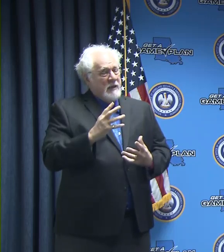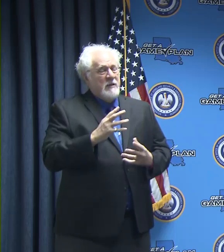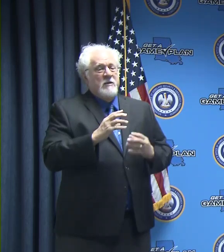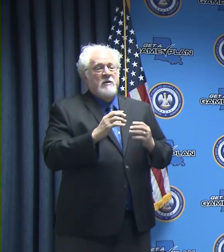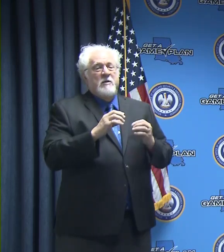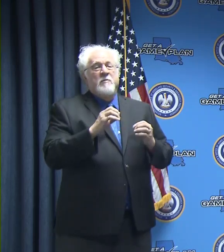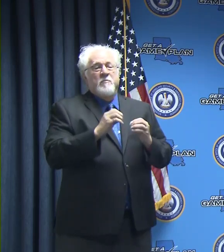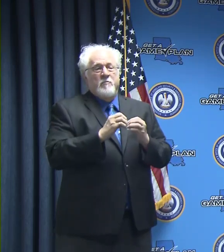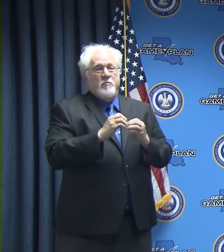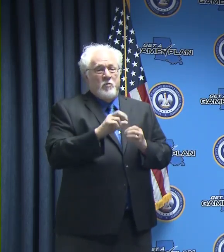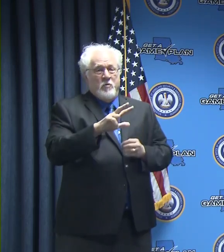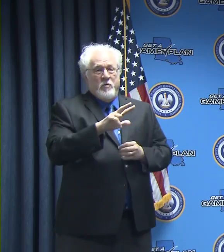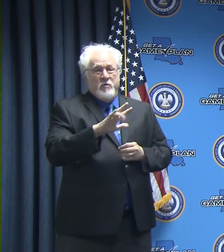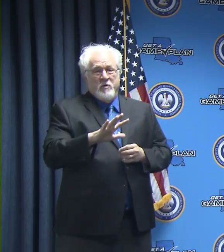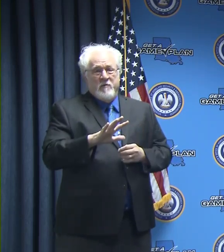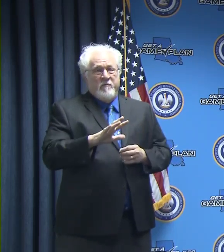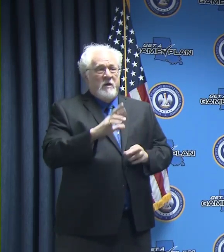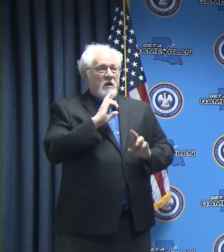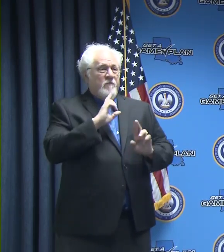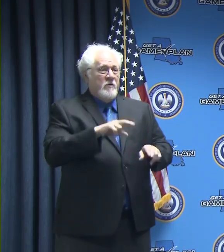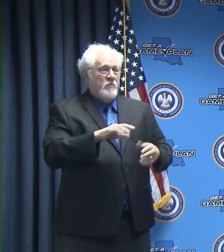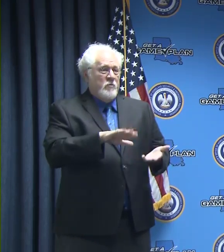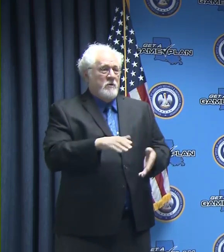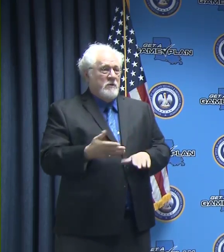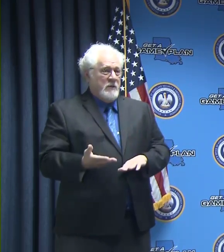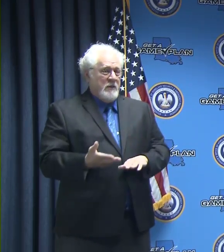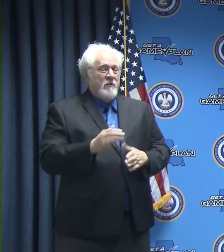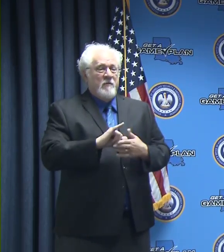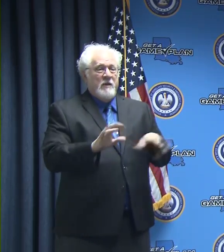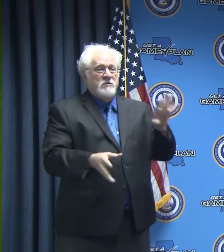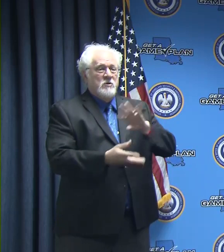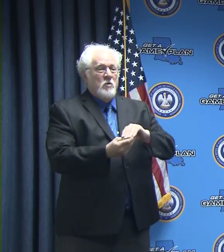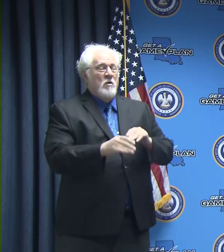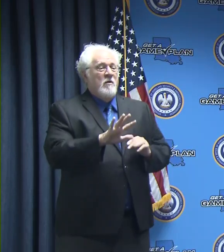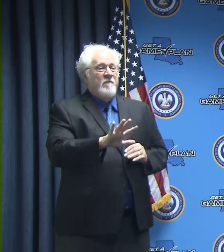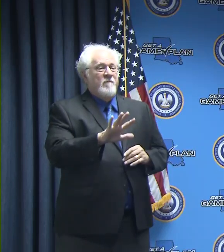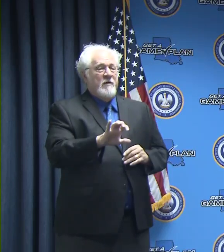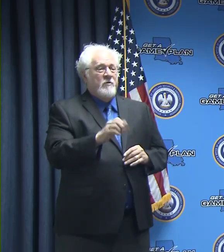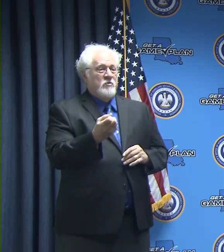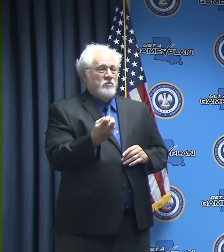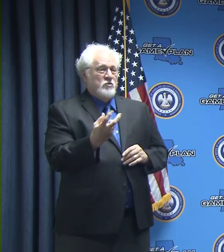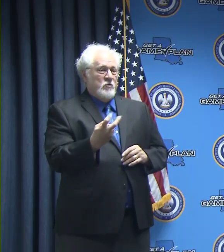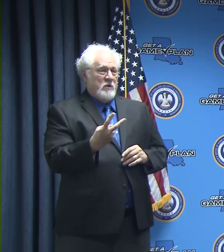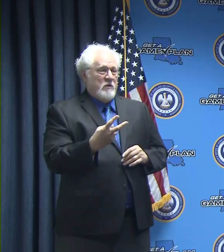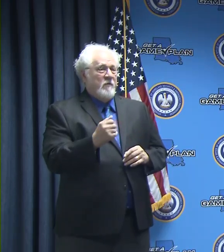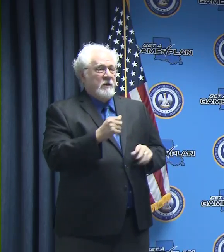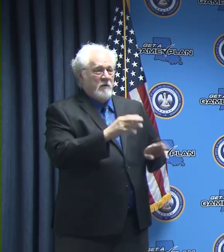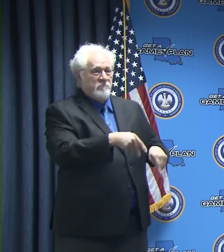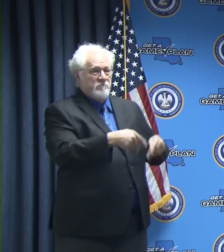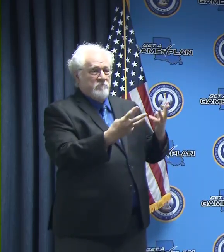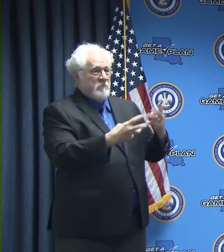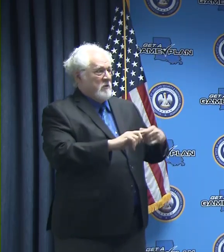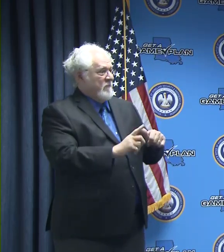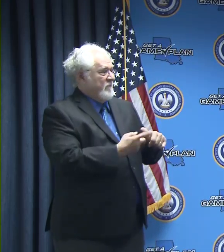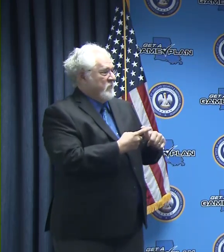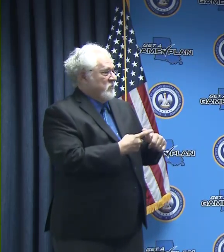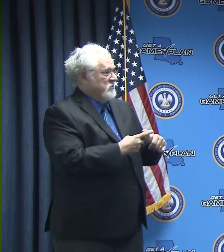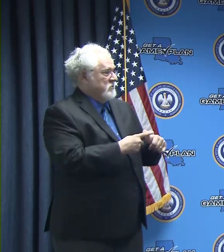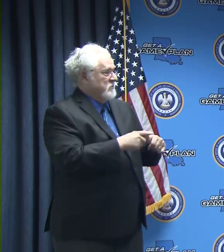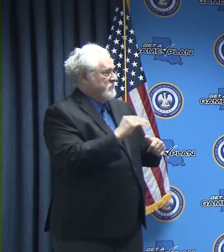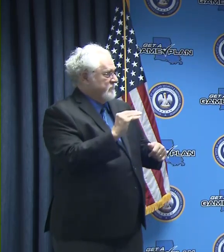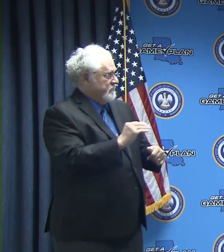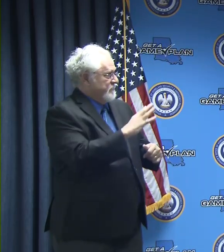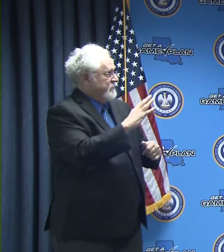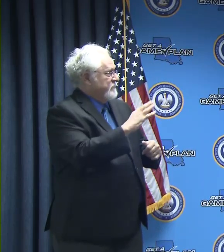additional 35 reported deaths. That's a total of 512. And if we can go ahead and put up the first,